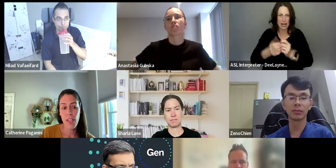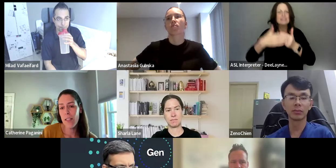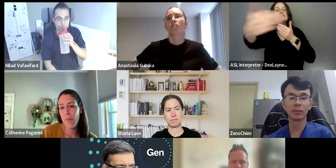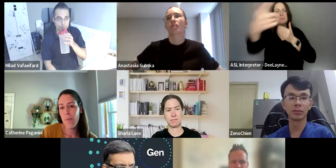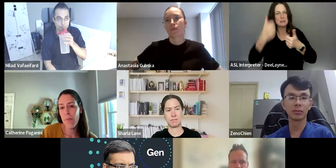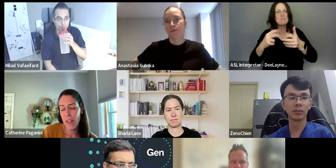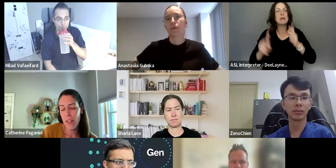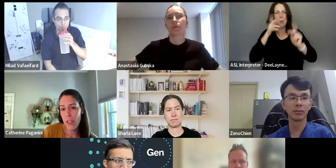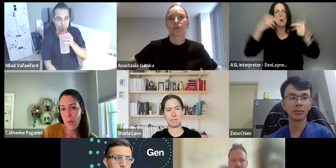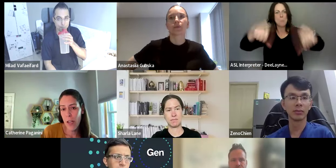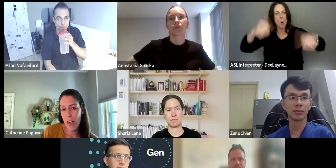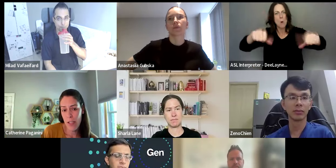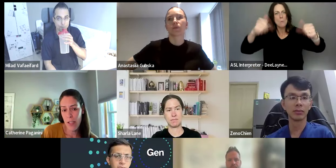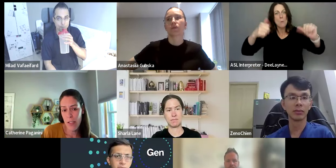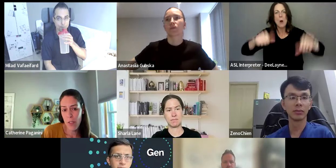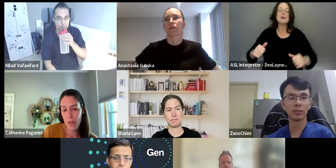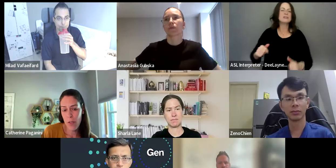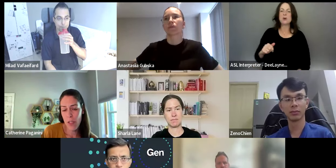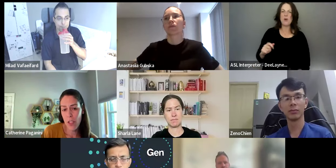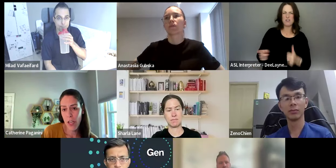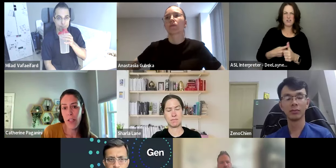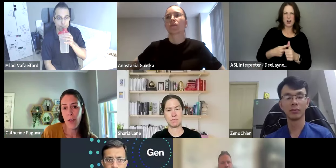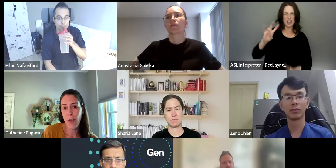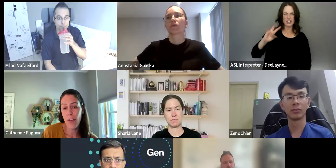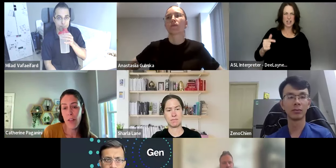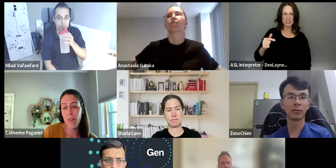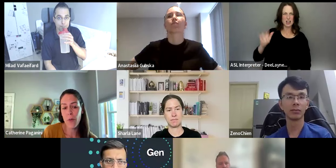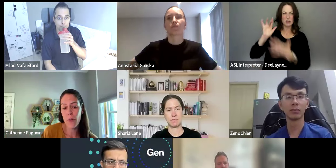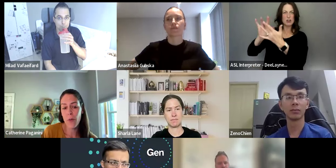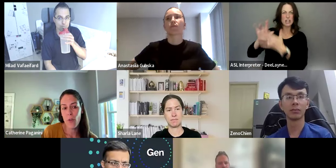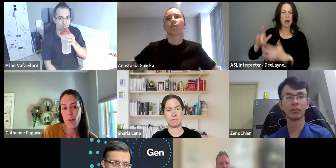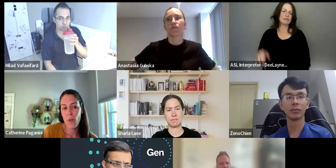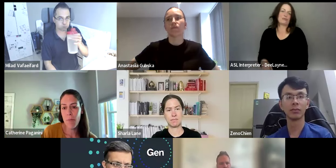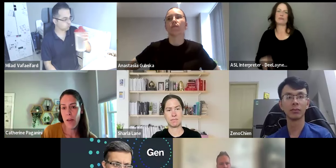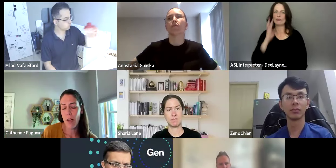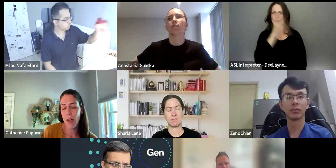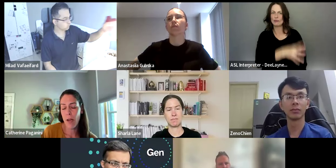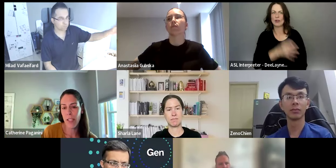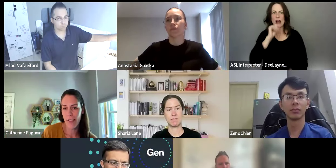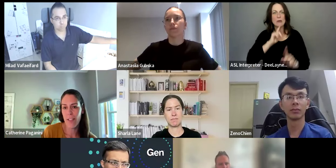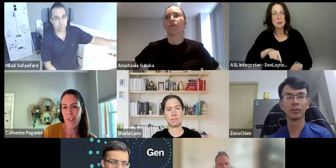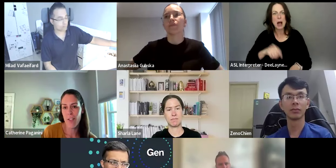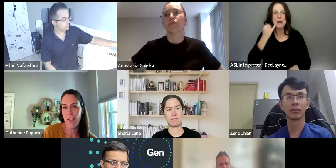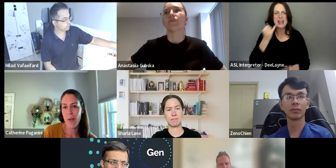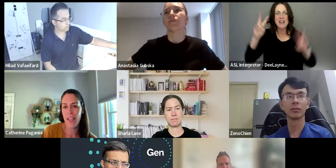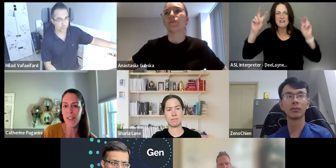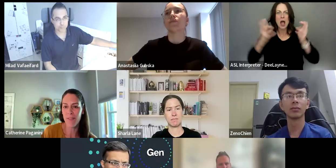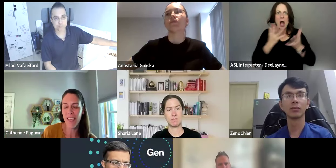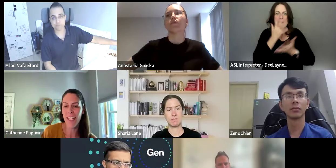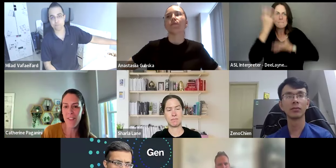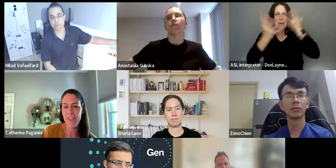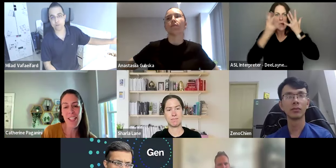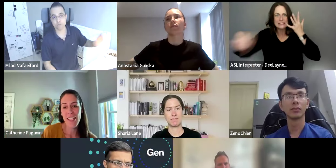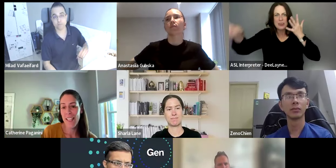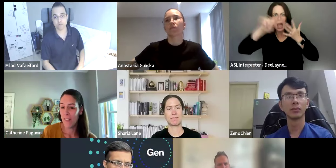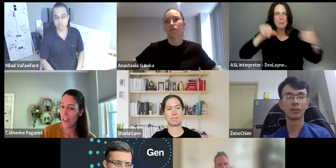if they didn't seem very interested when Anastasia was reaching out, but if you shame them publicly, at some point